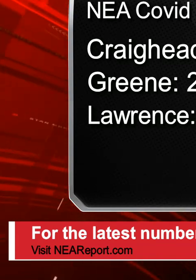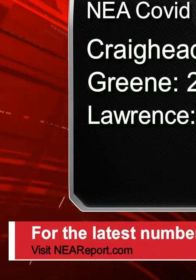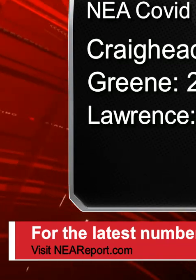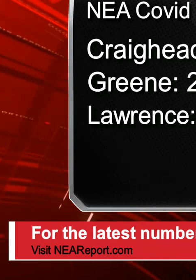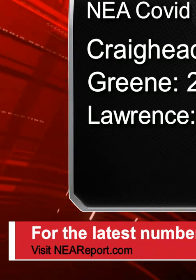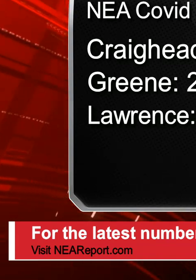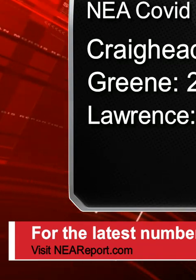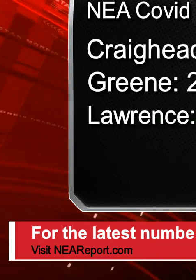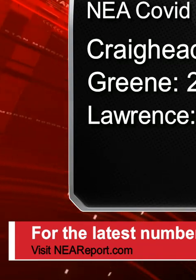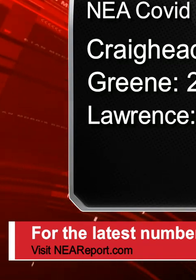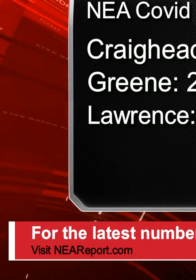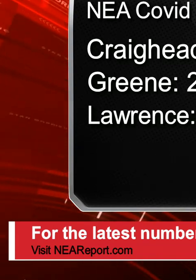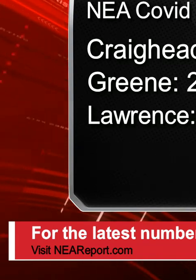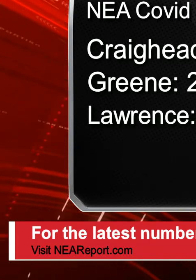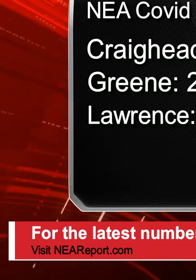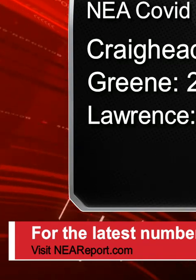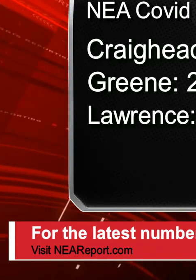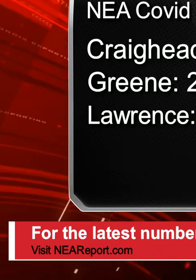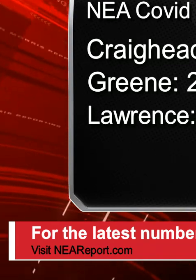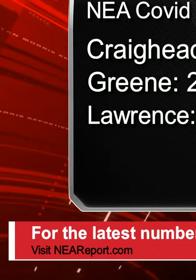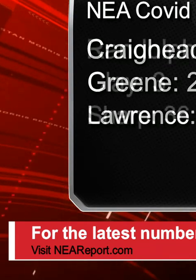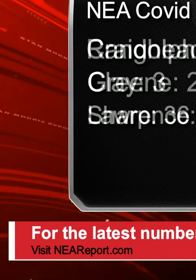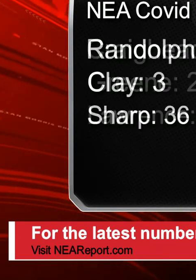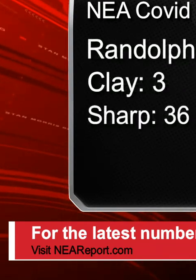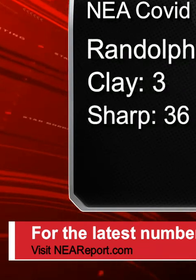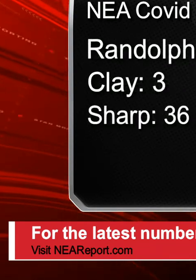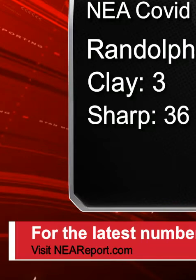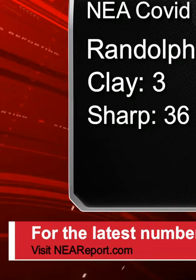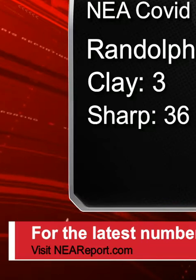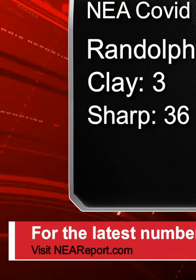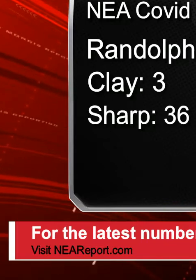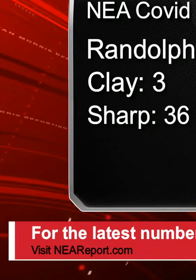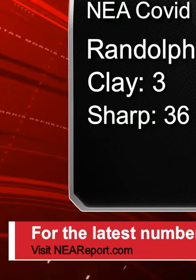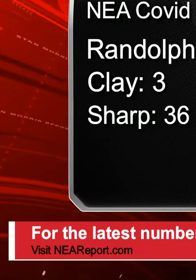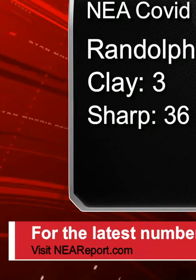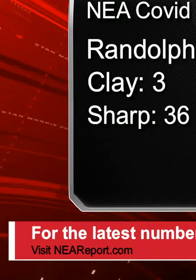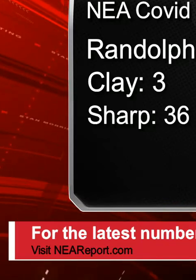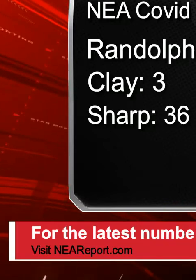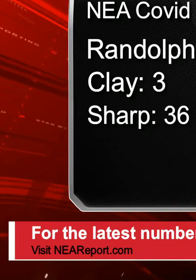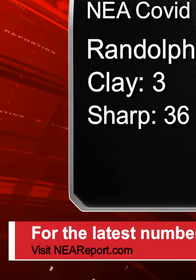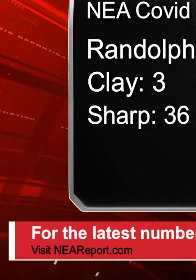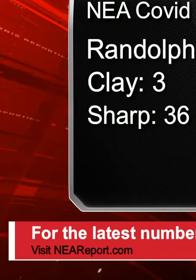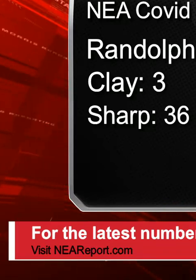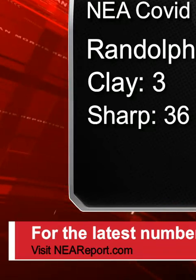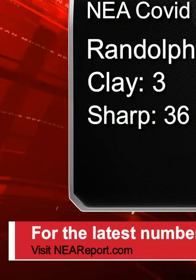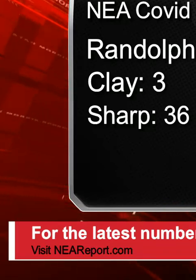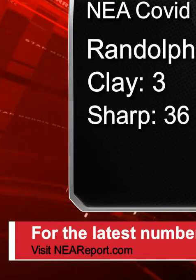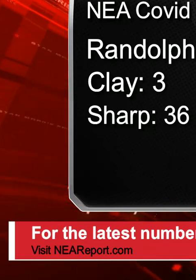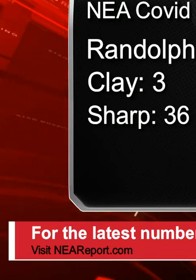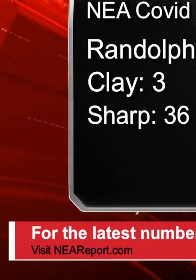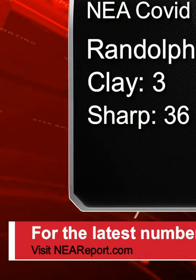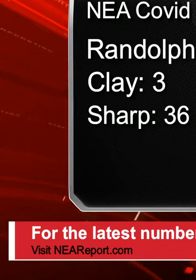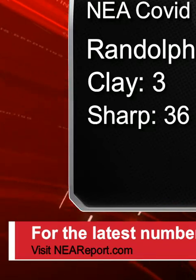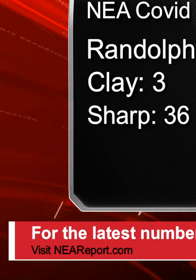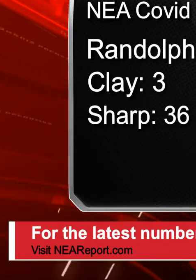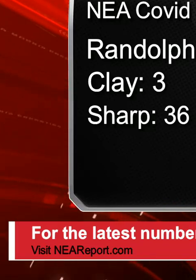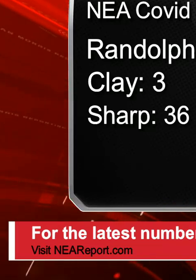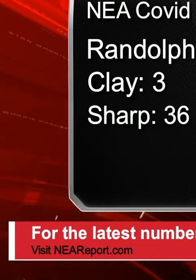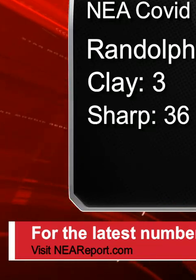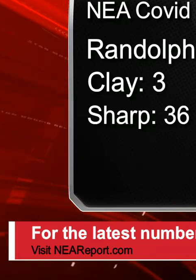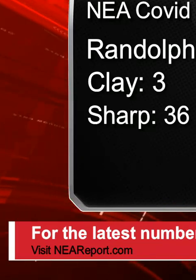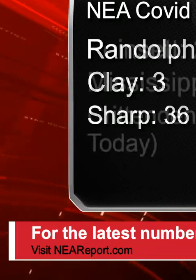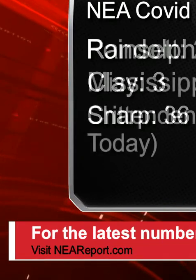72. Some other counties here, I'll just hit on those real quick. In Randolph, 22, Clay 3, Sharp 36, in